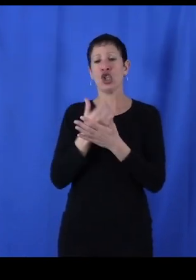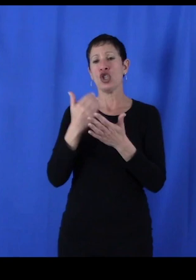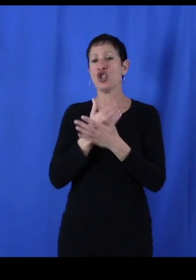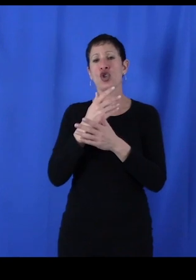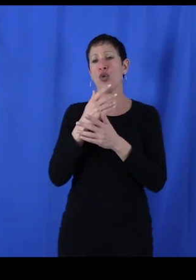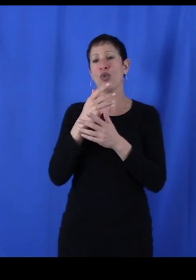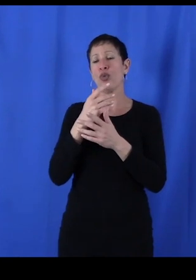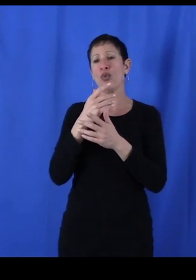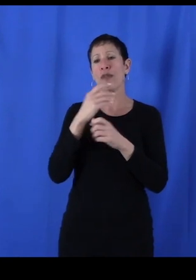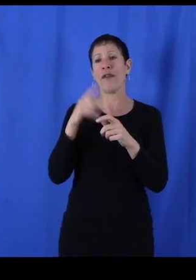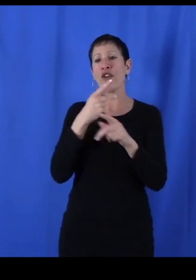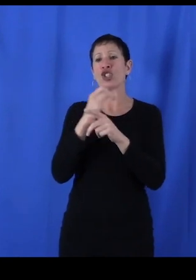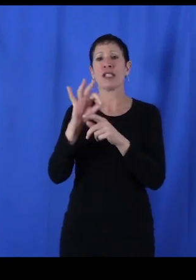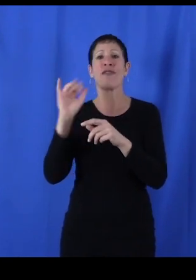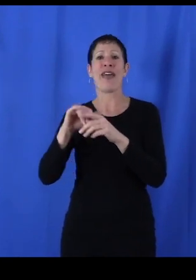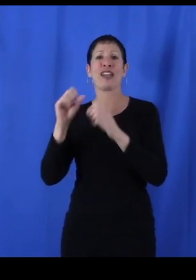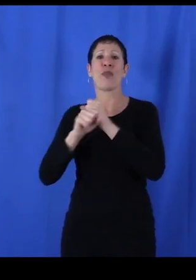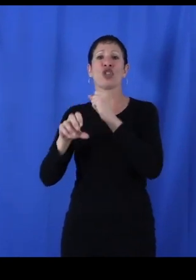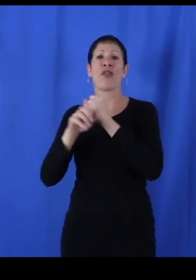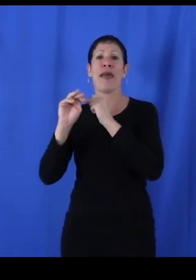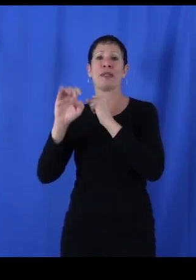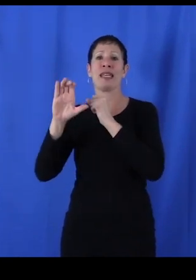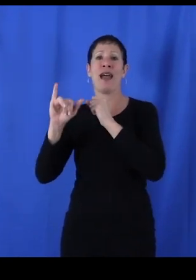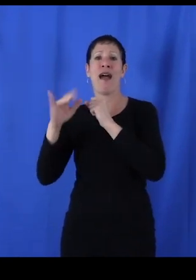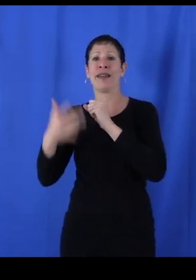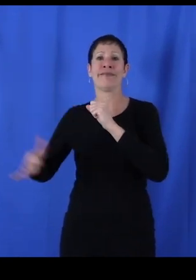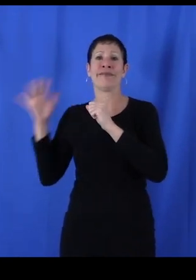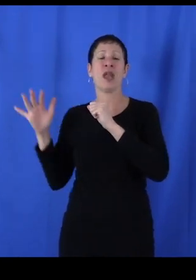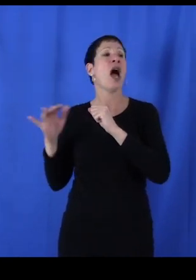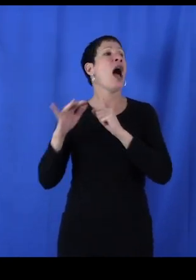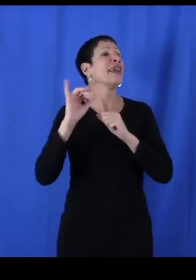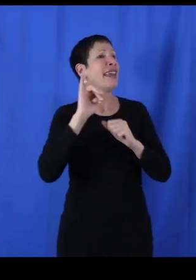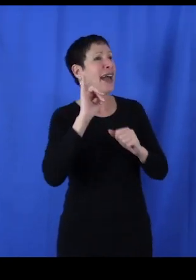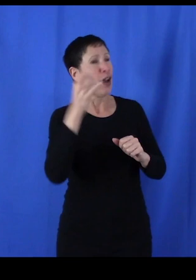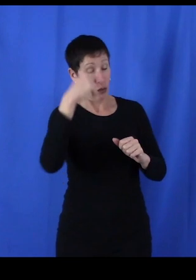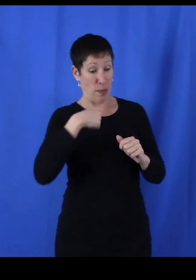commercial. Yeah, so, you know, for me, the heterophilic network is